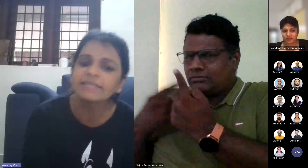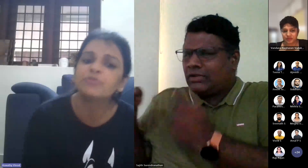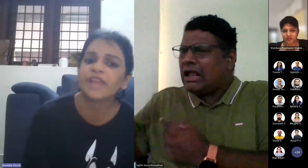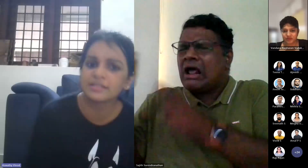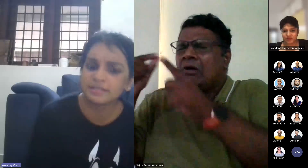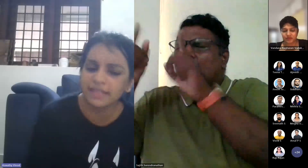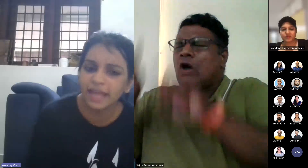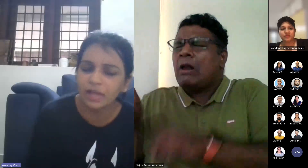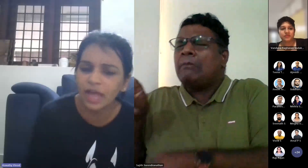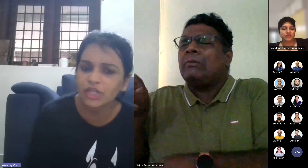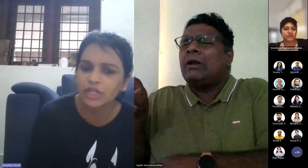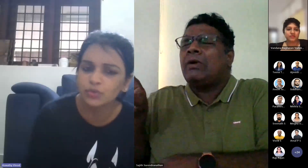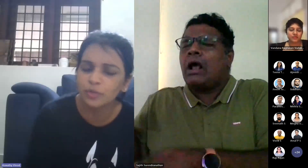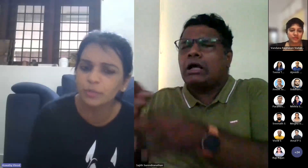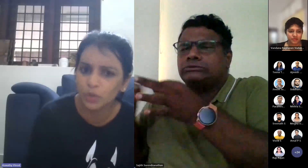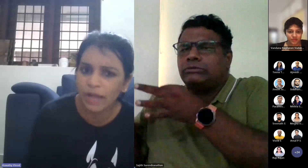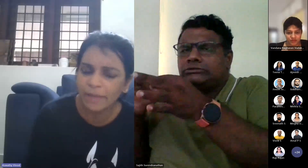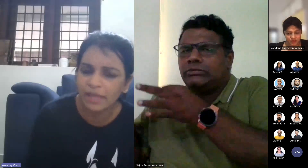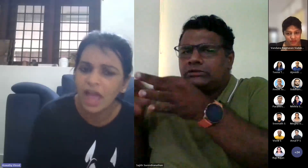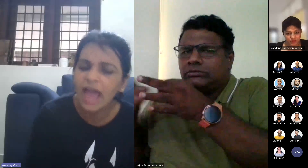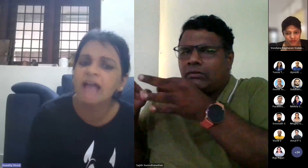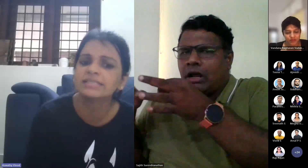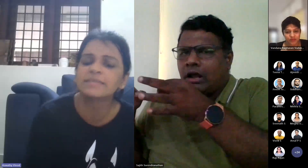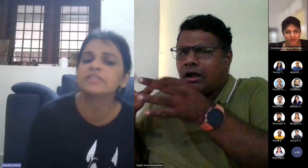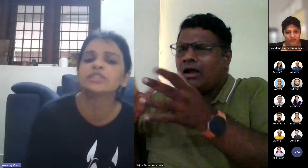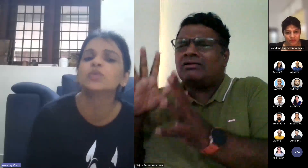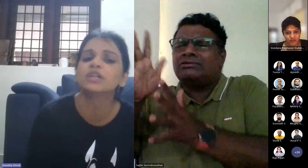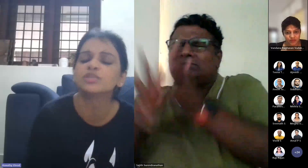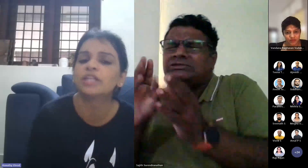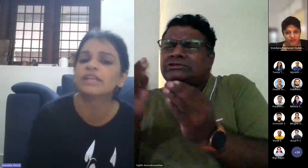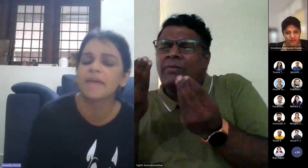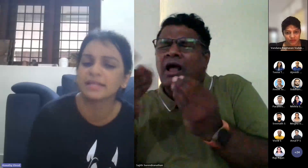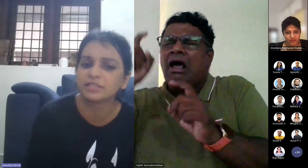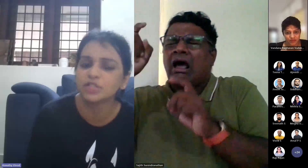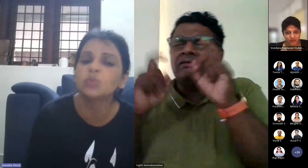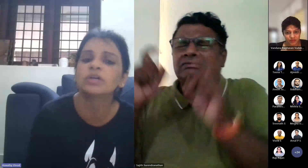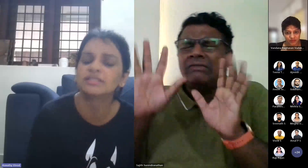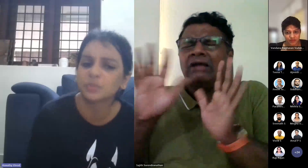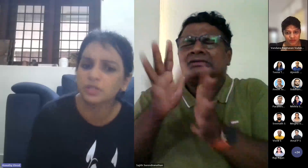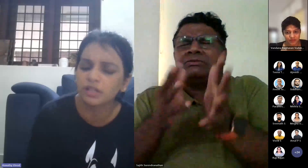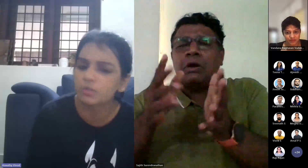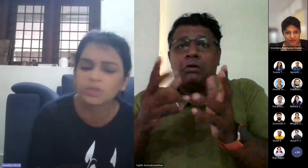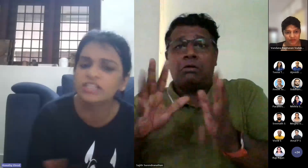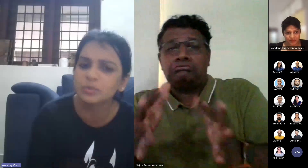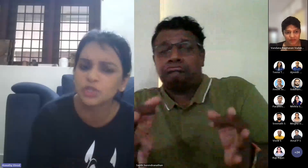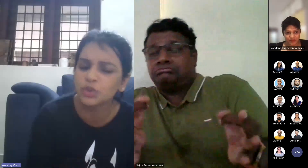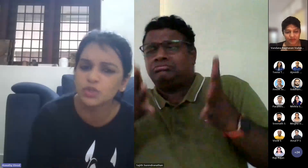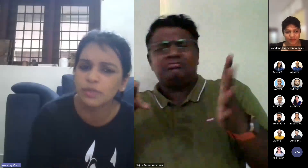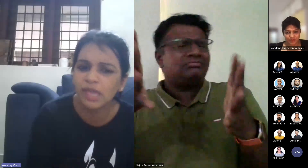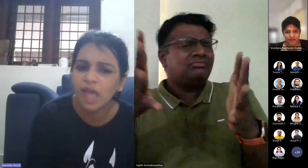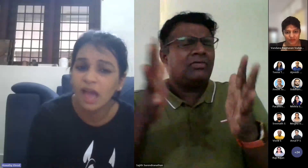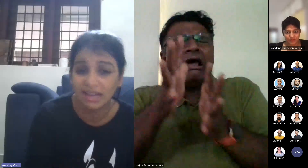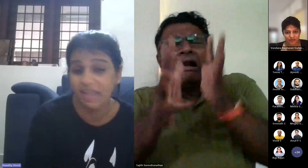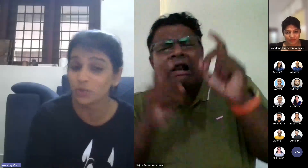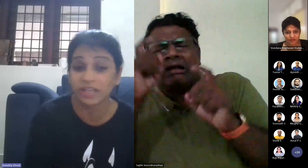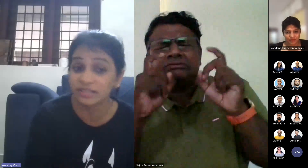I had some friends that I knew from programming. I asked them certain words, what they meant, new words that were new to